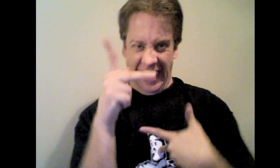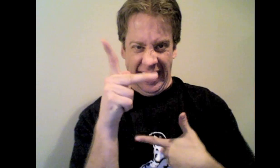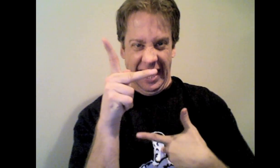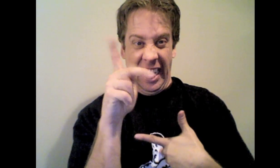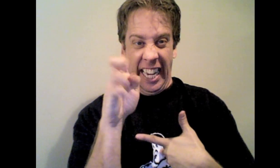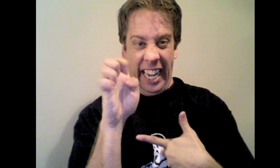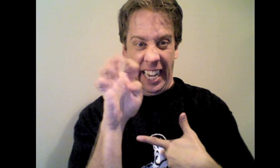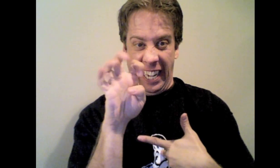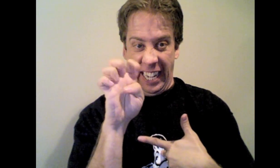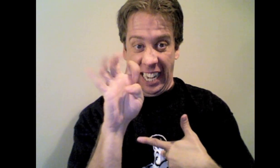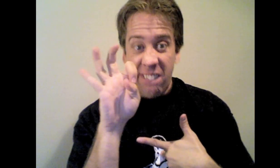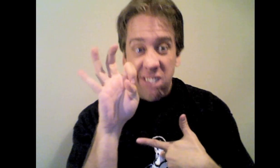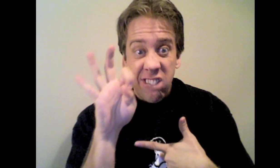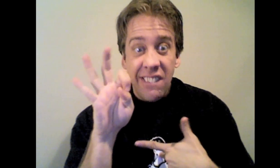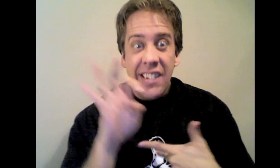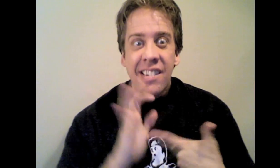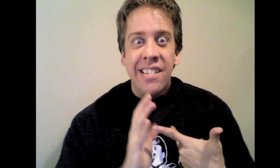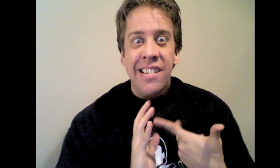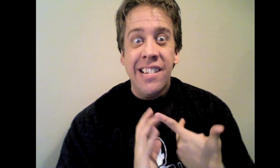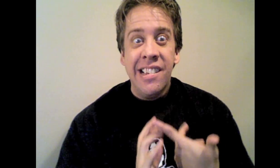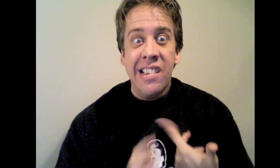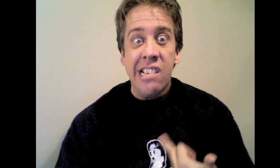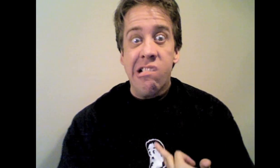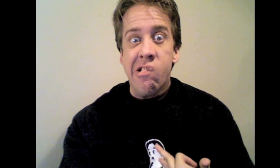My name is Keith.